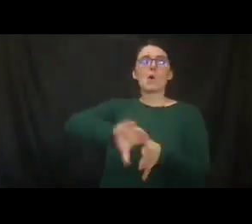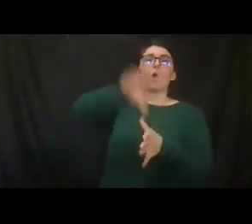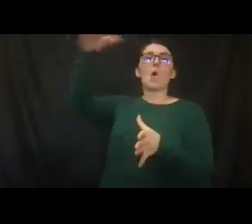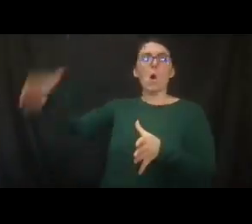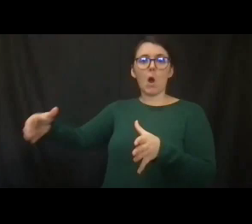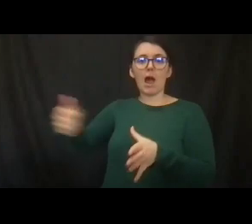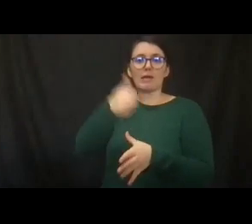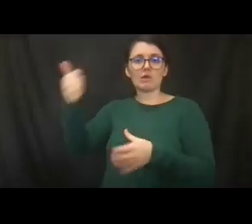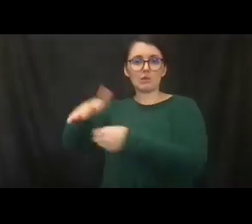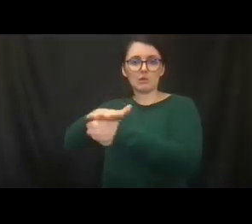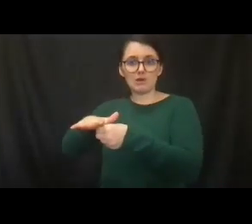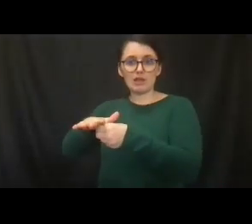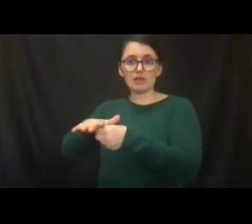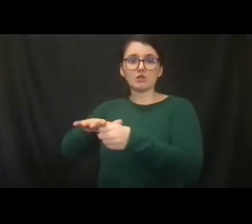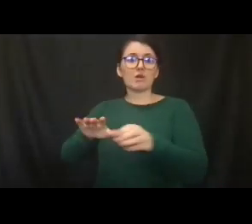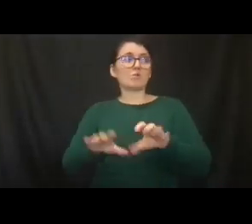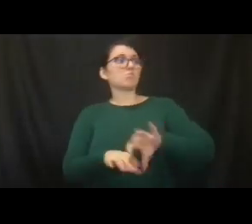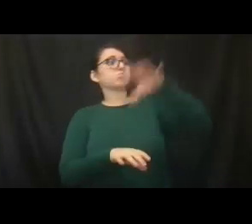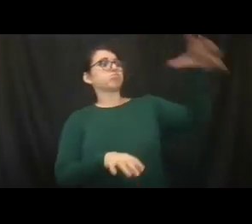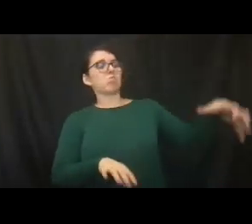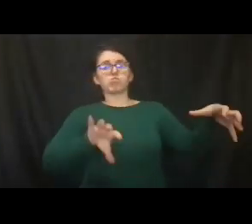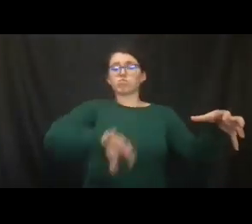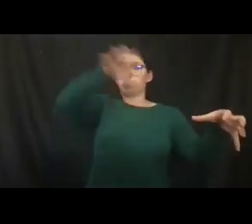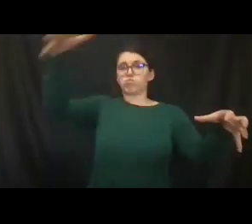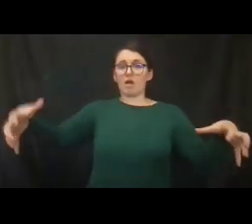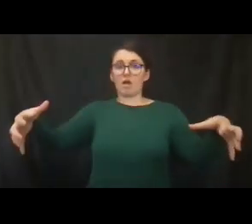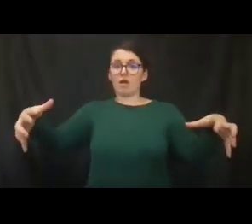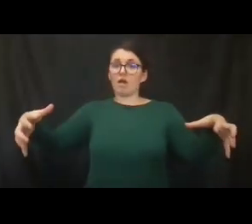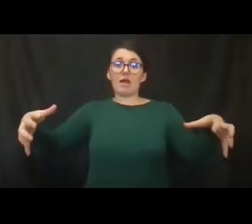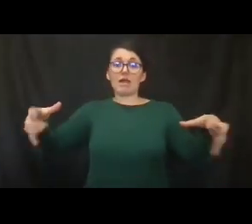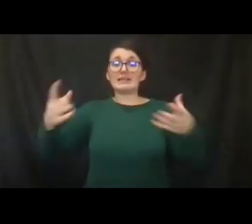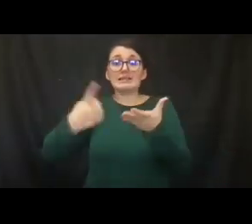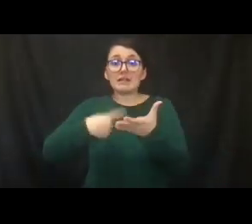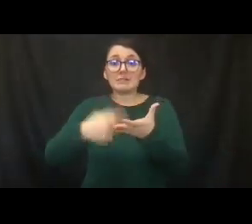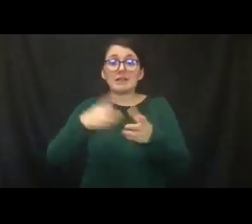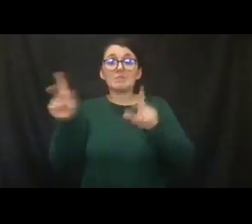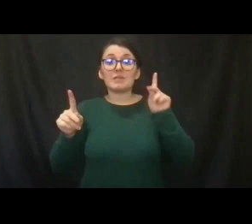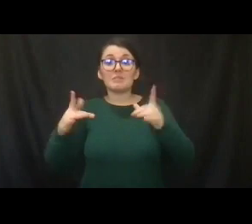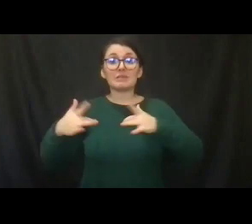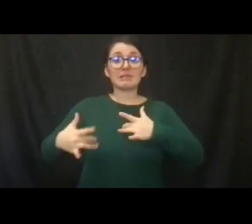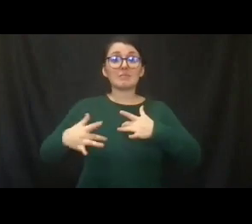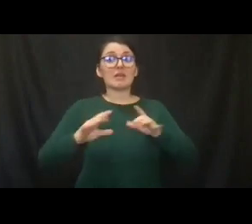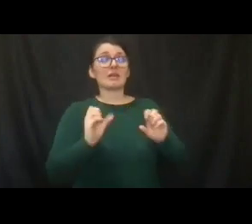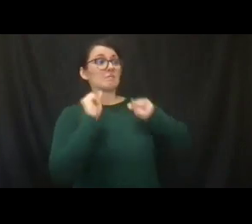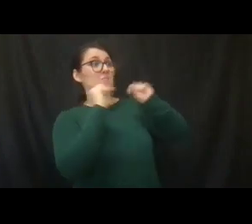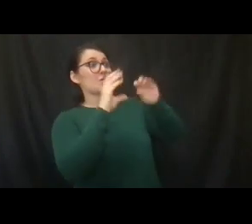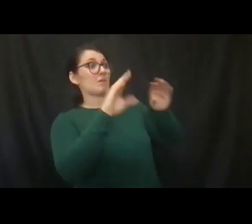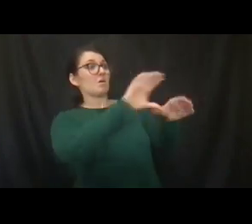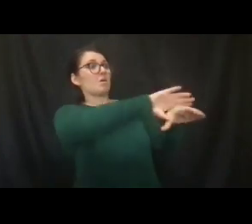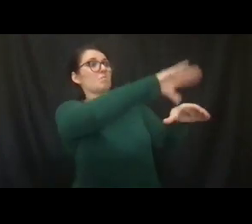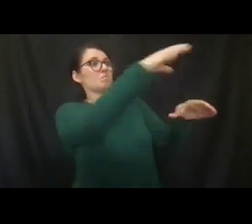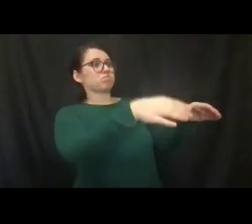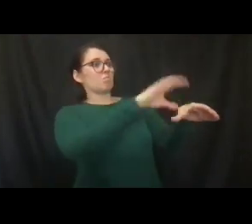typically those are mounded over and people build on top of old landfills. And so sometimes living near an